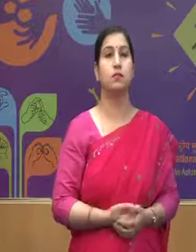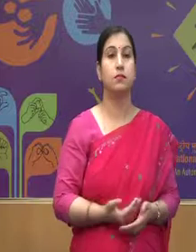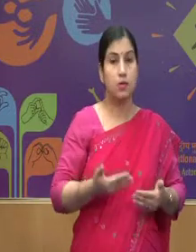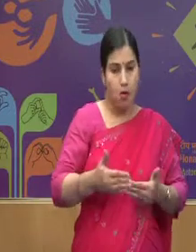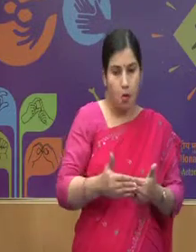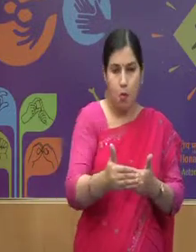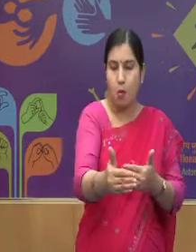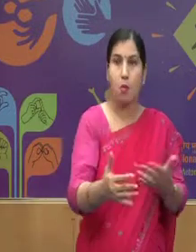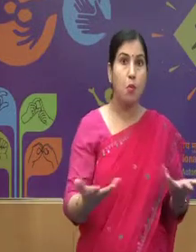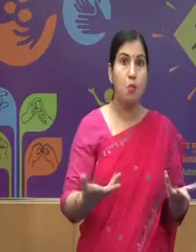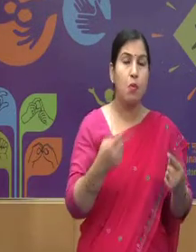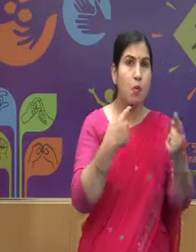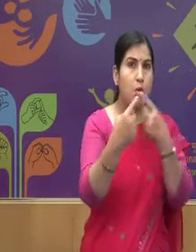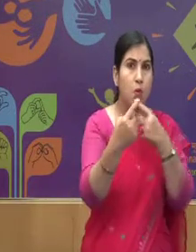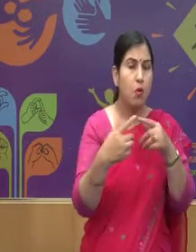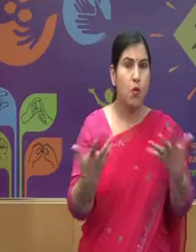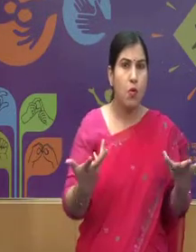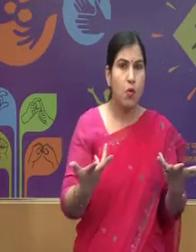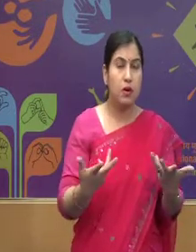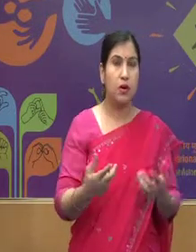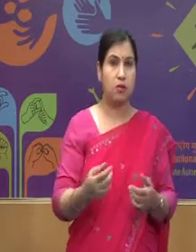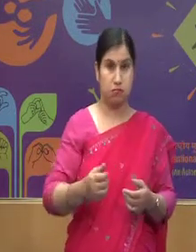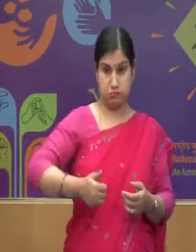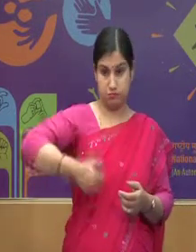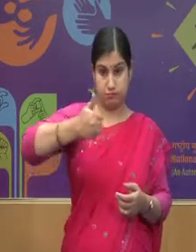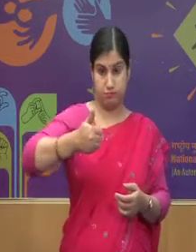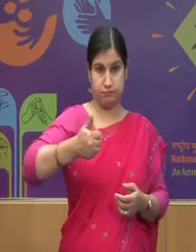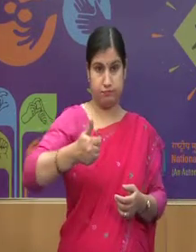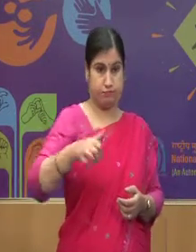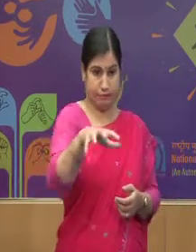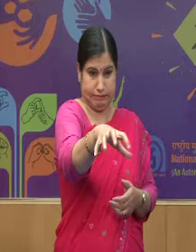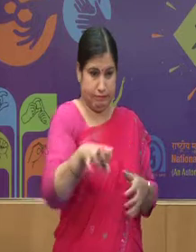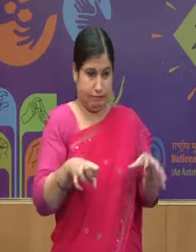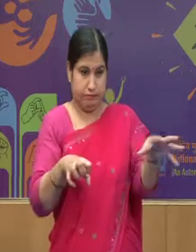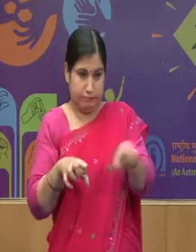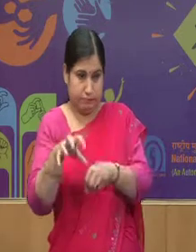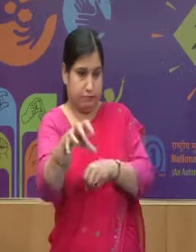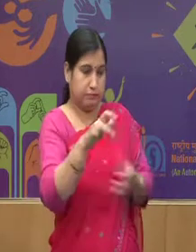Now let us move further and discuss the process of imperialism in Asia.